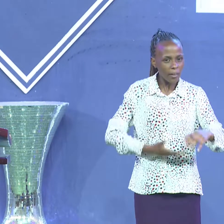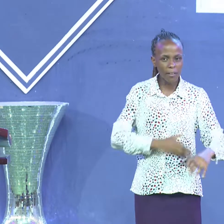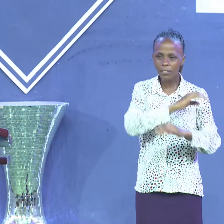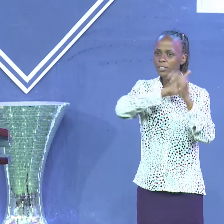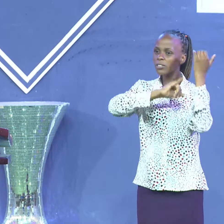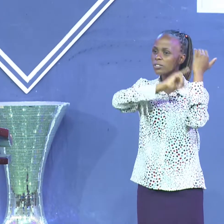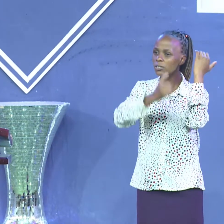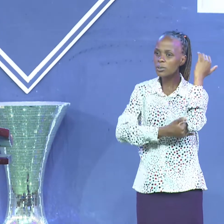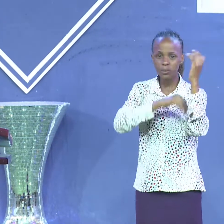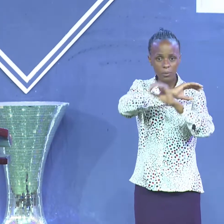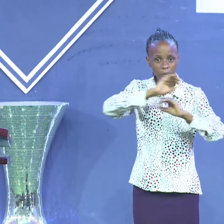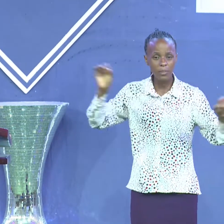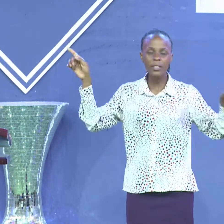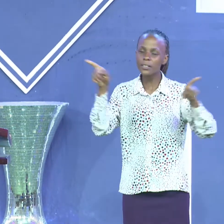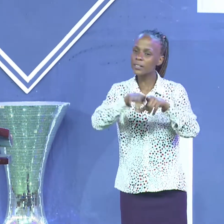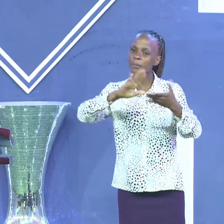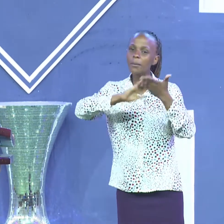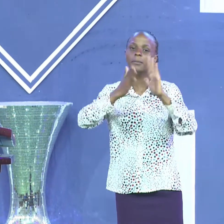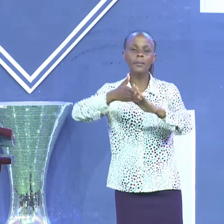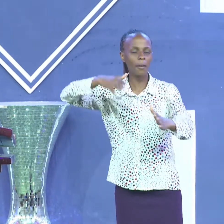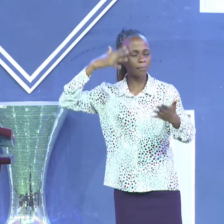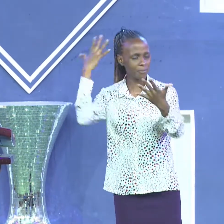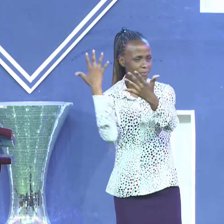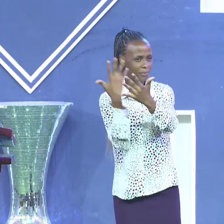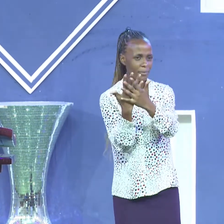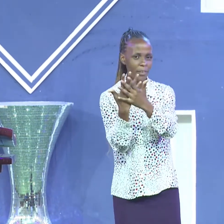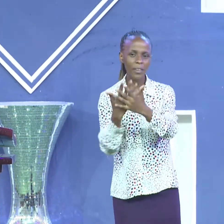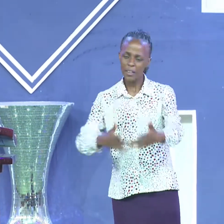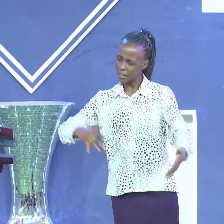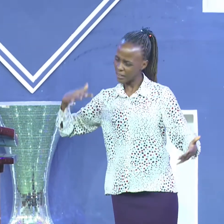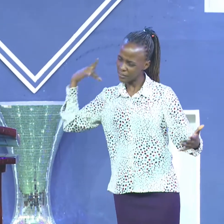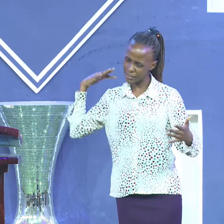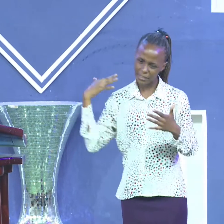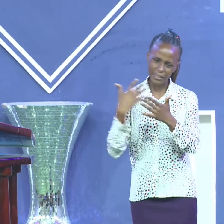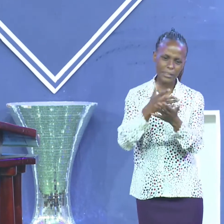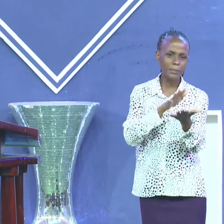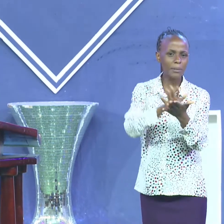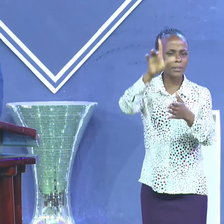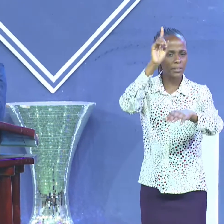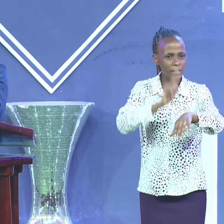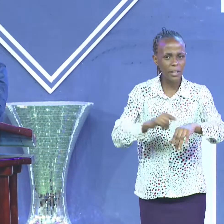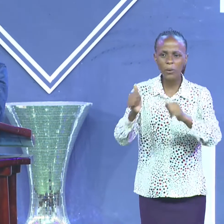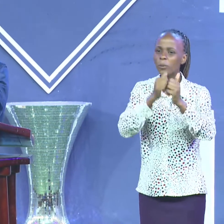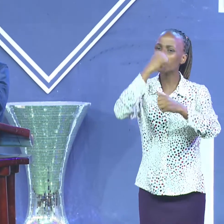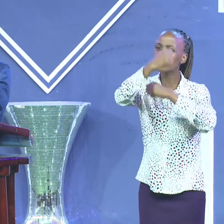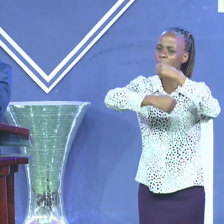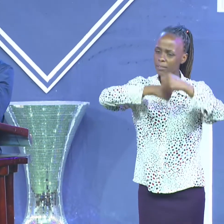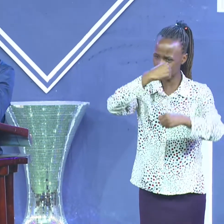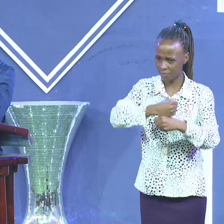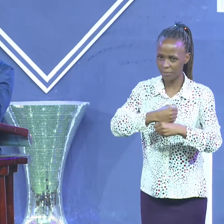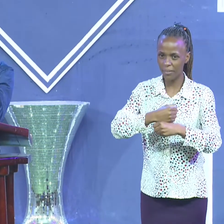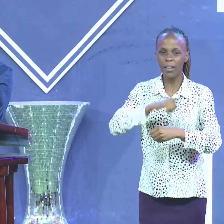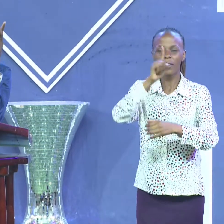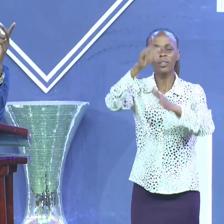not to have a job has become a prison unto you. It has taken time. It has taken